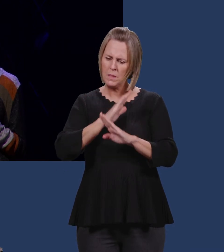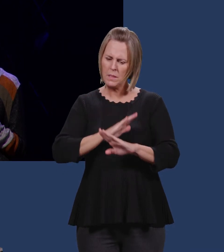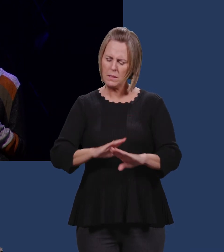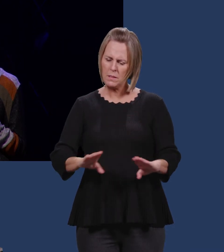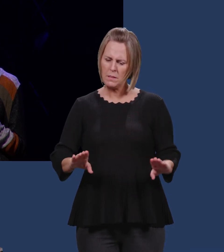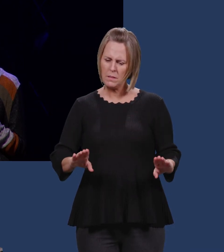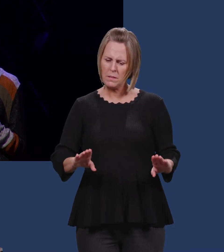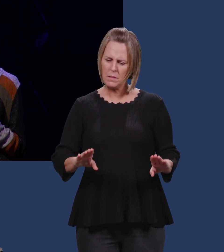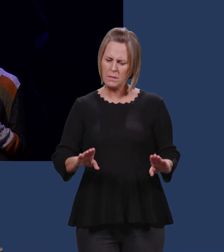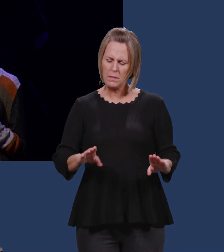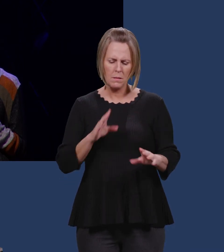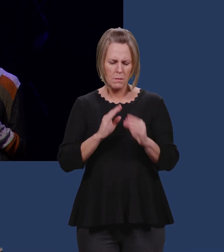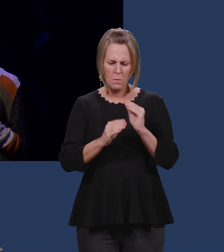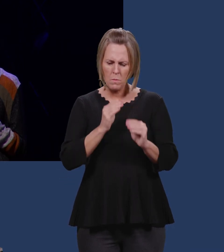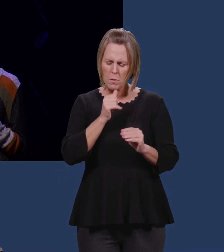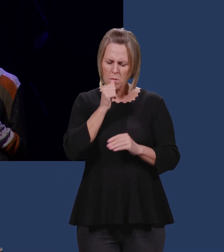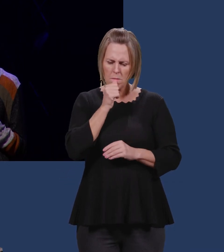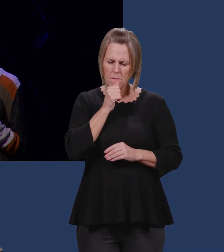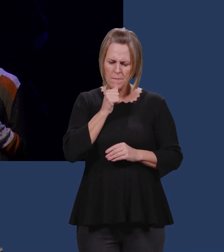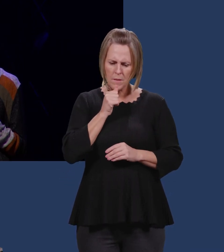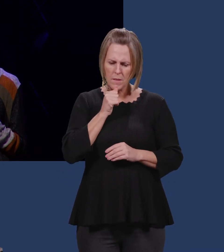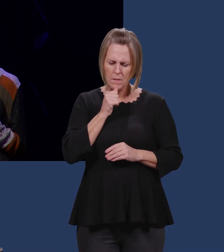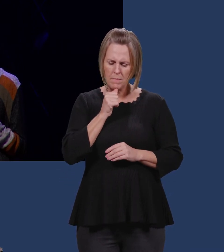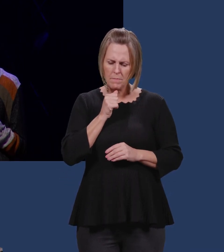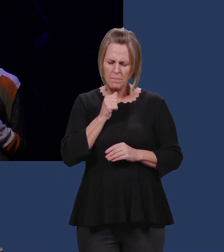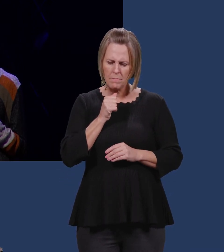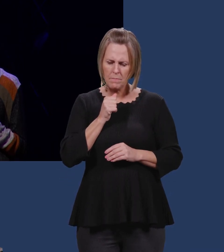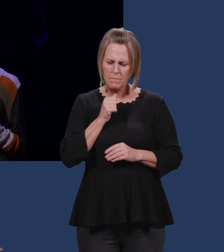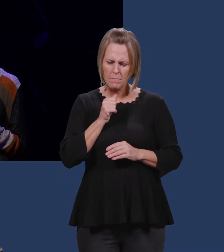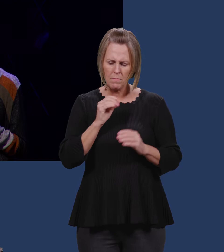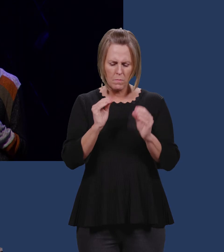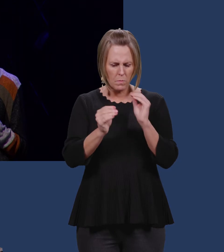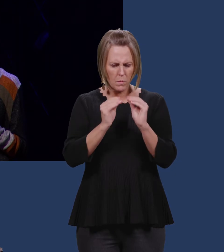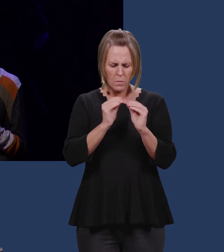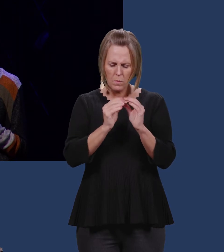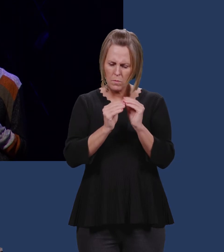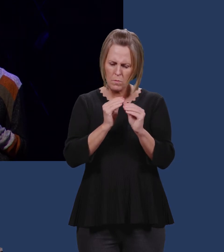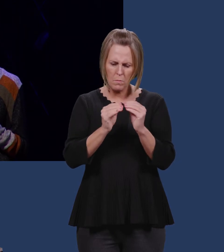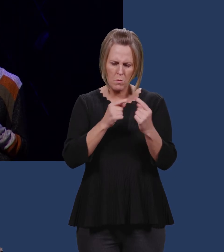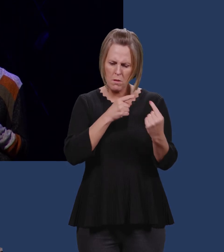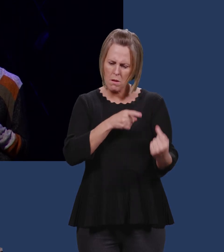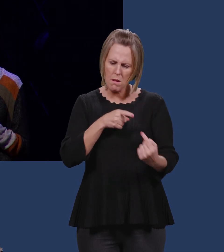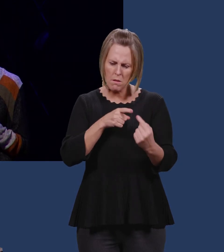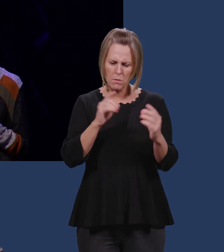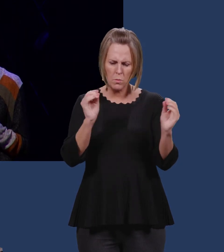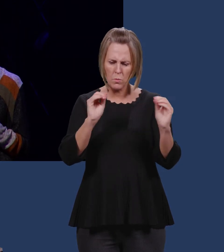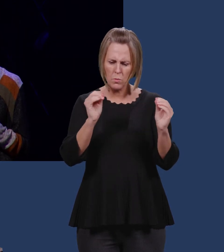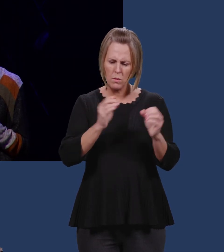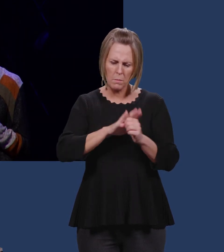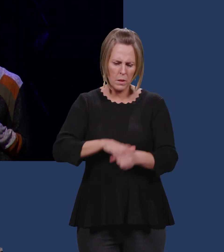Father, we ask while we wait that you unite us as one church in the name of Jesus.